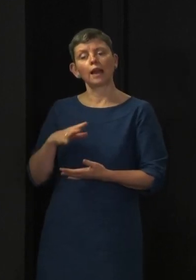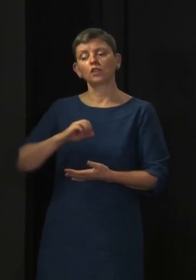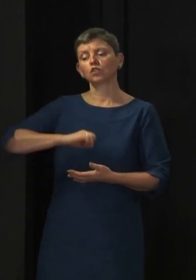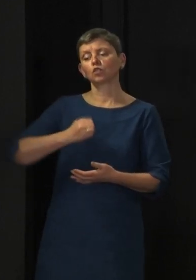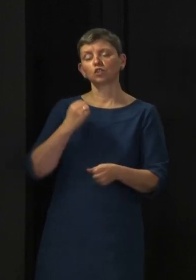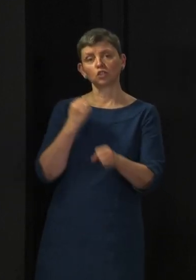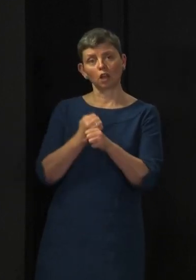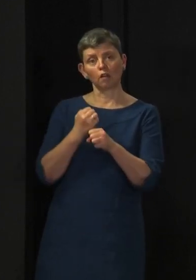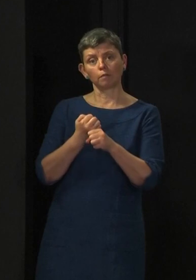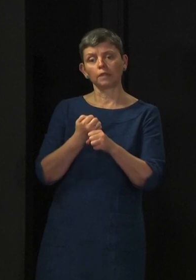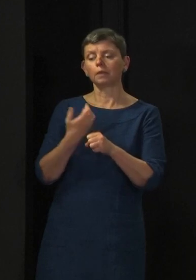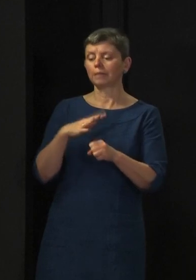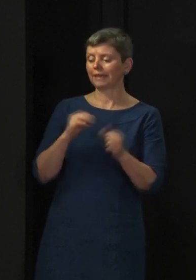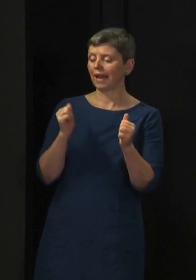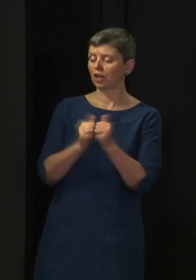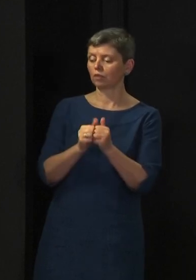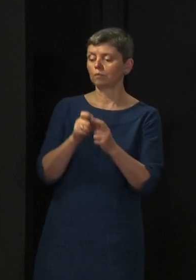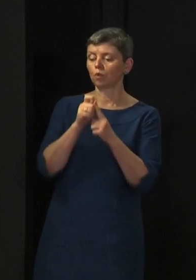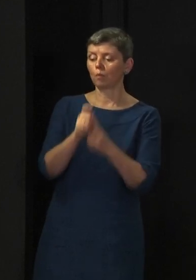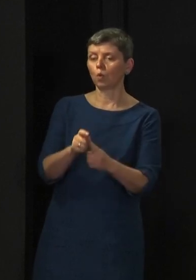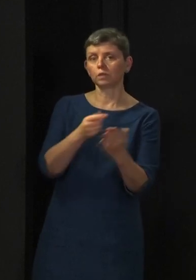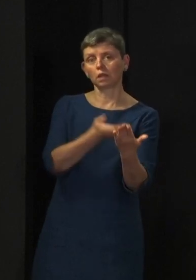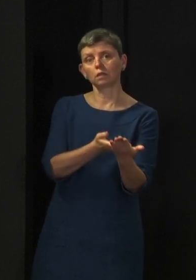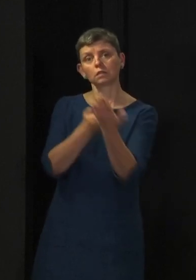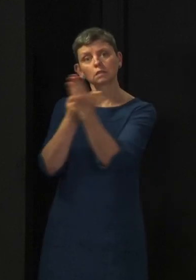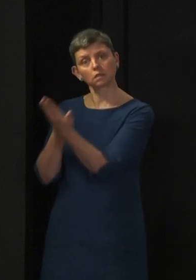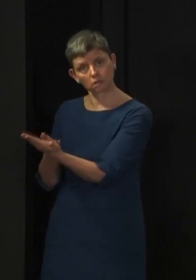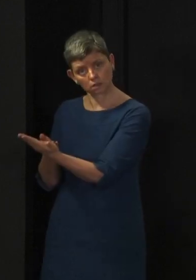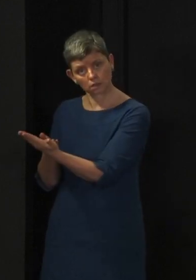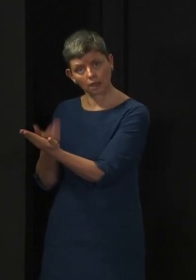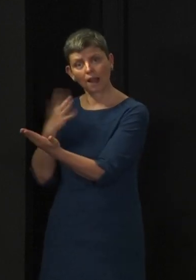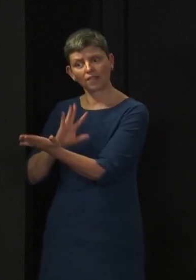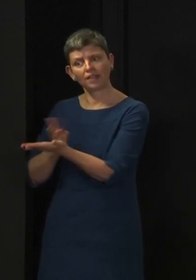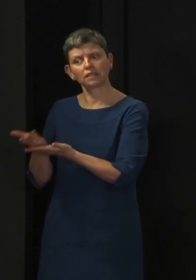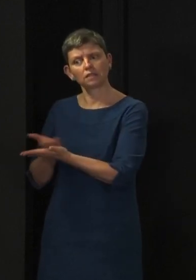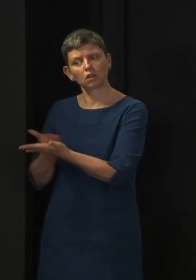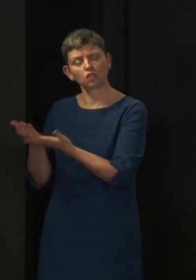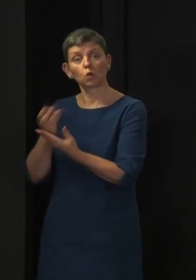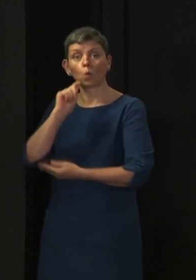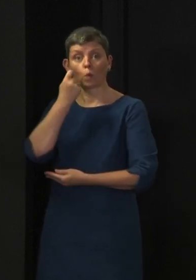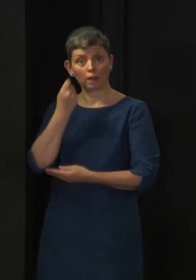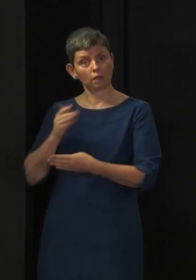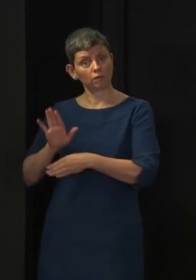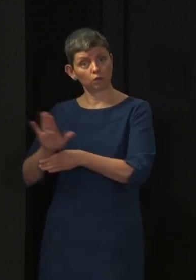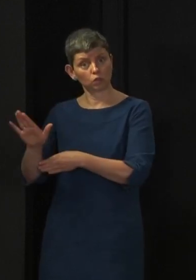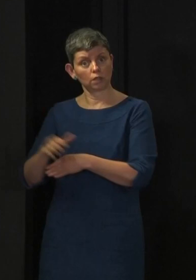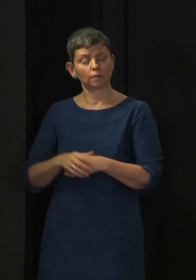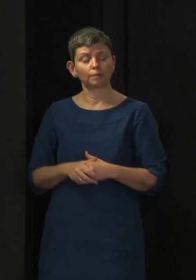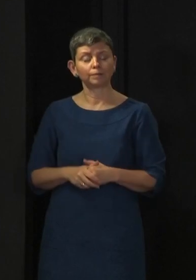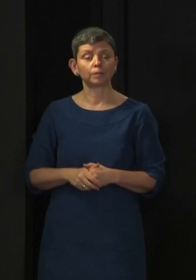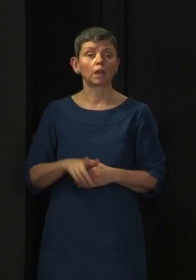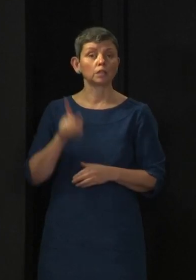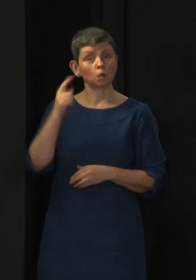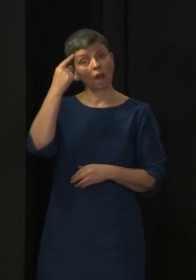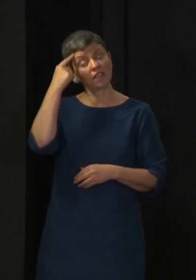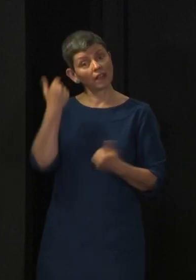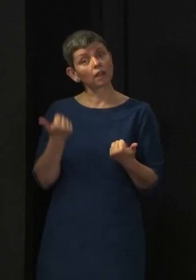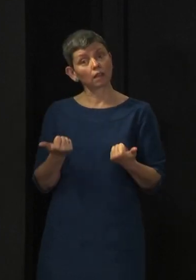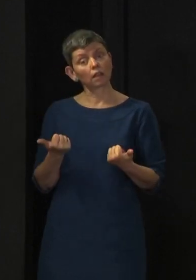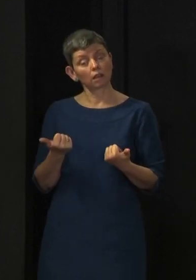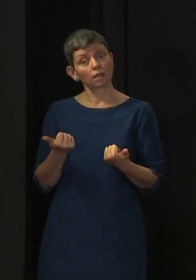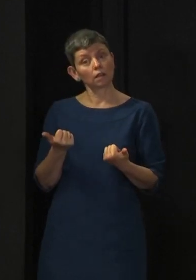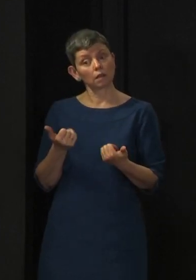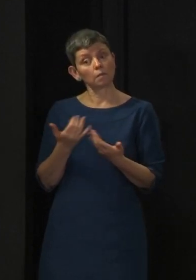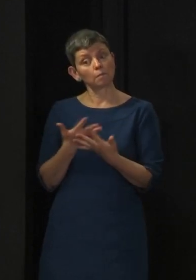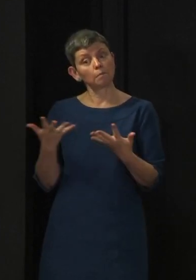put some proposals forward, and he has agreed that we will then have some discussion around that. So, you know, yes, I think in many respects better, and